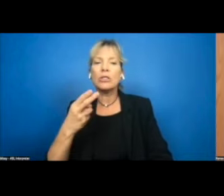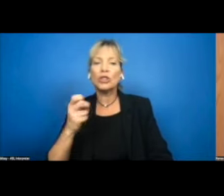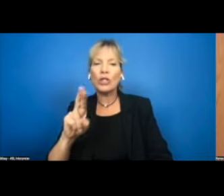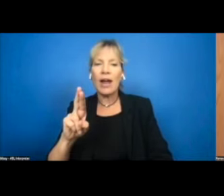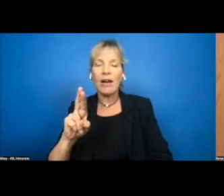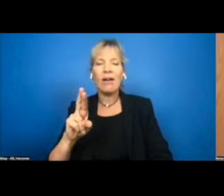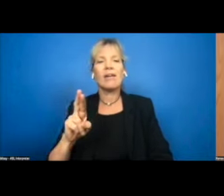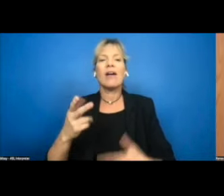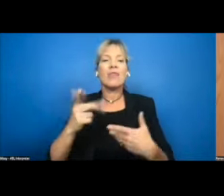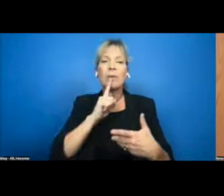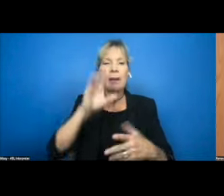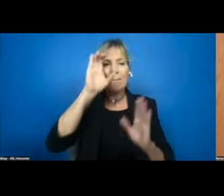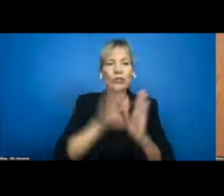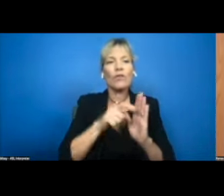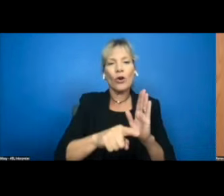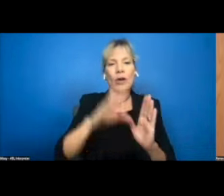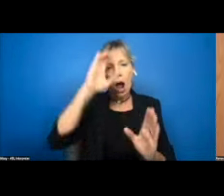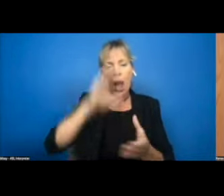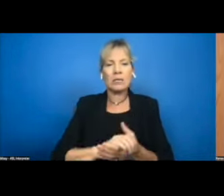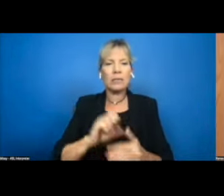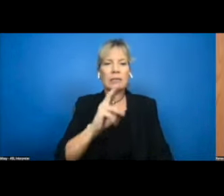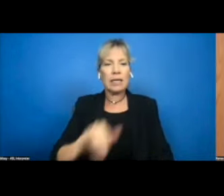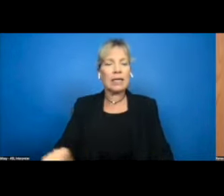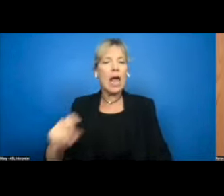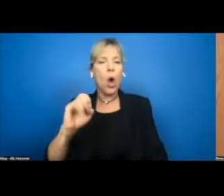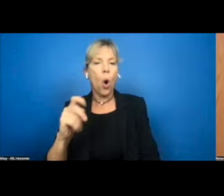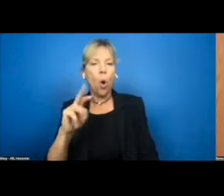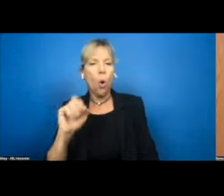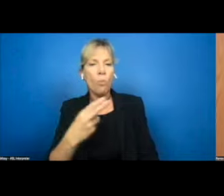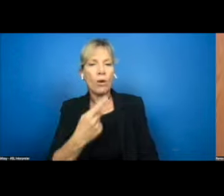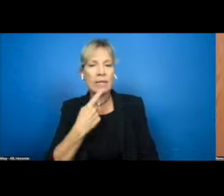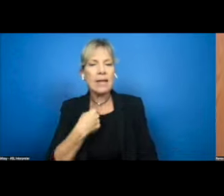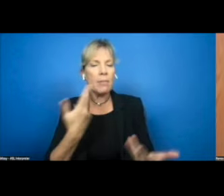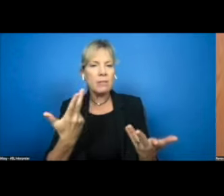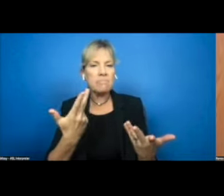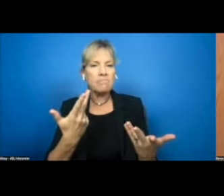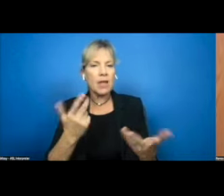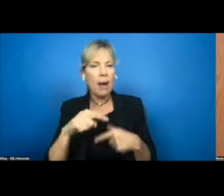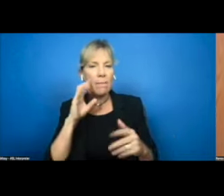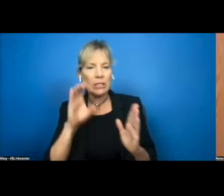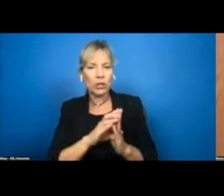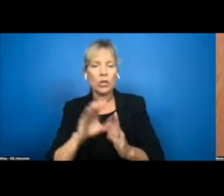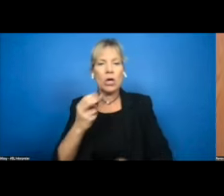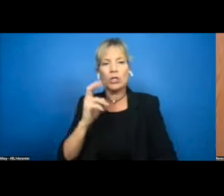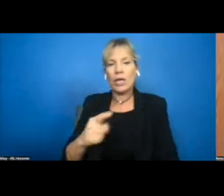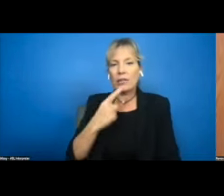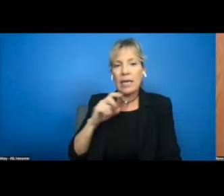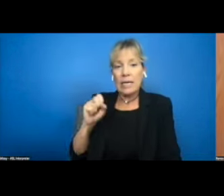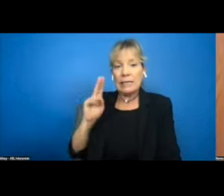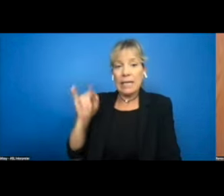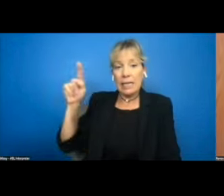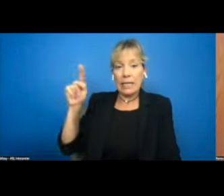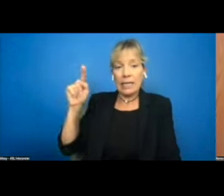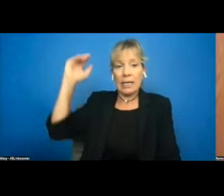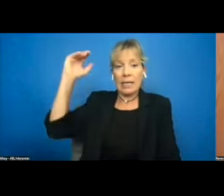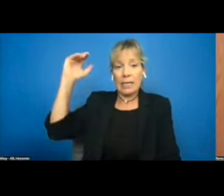her husband, Sonny, and she said, so tell me about this picture. Cher said, well, this is me, or this is Sonny up here, and this is me